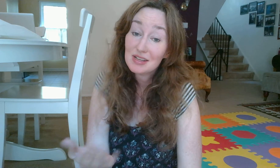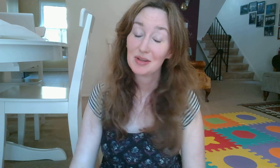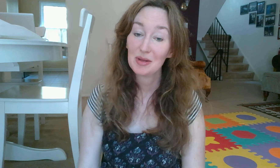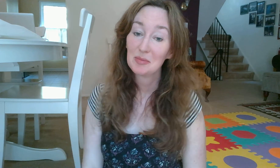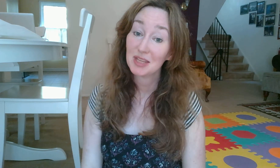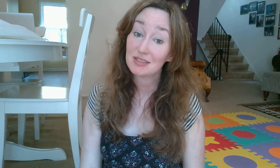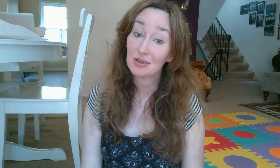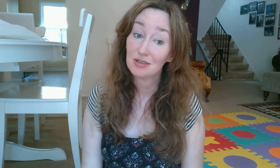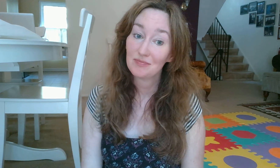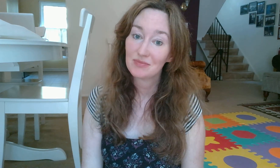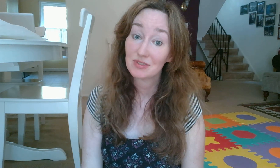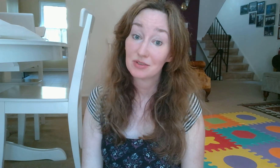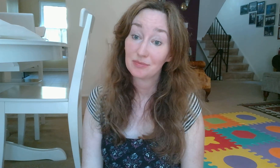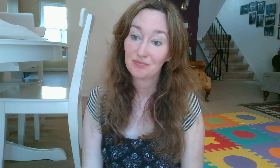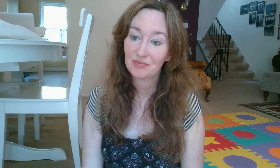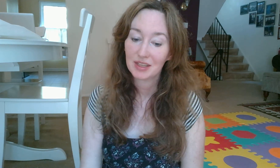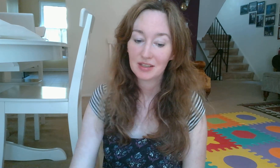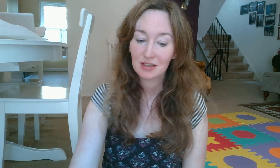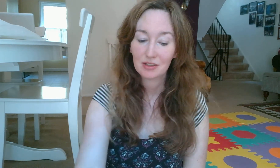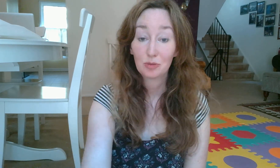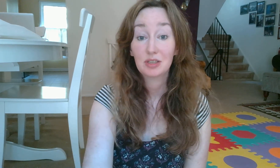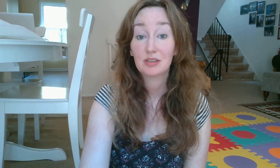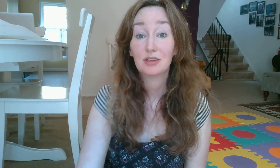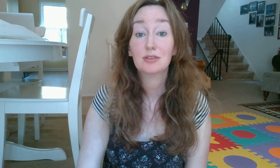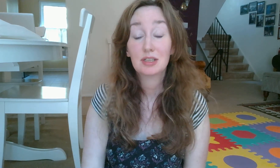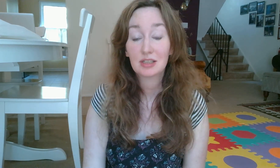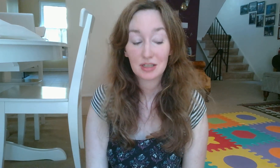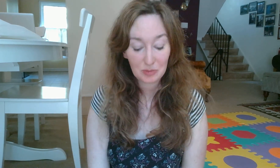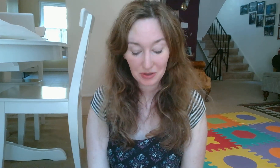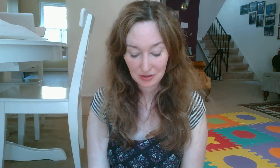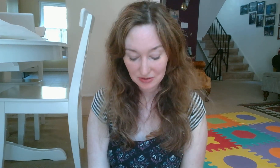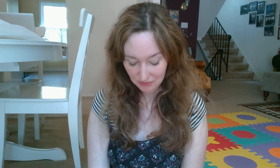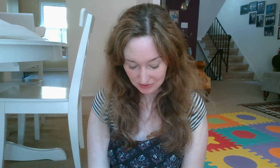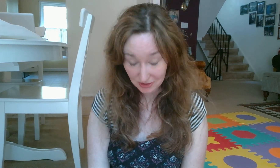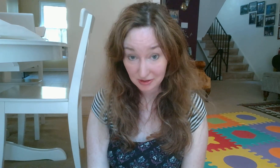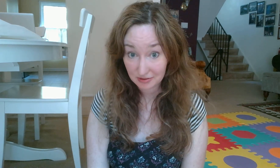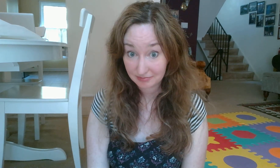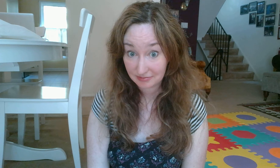That's all. So it'll be a learning experience for us all.